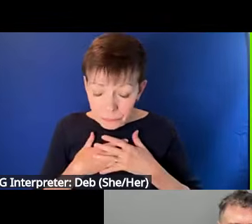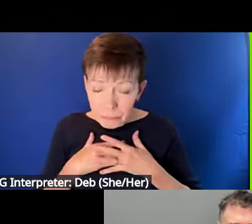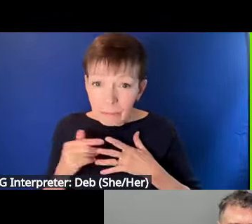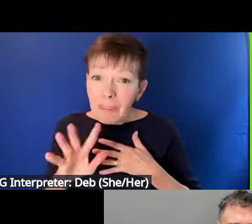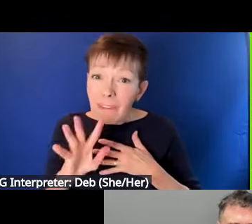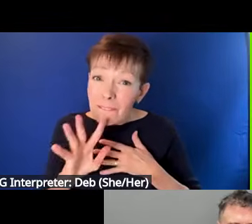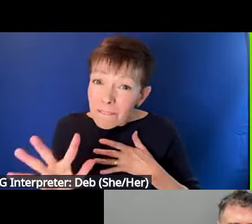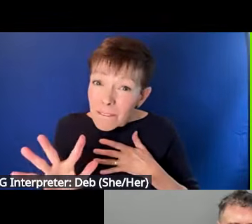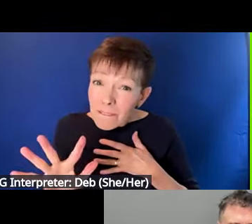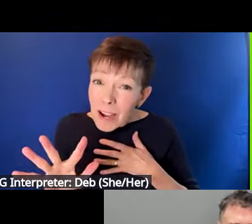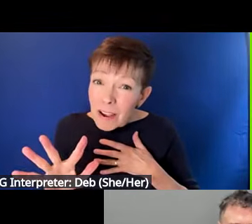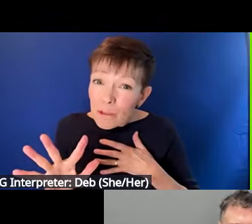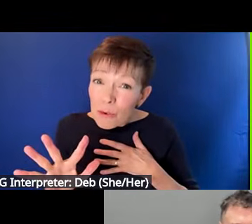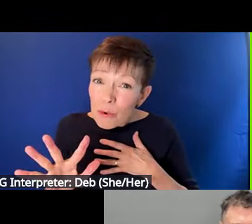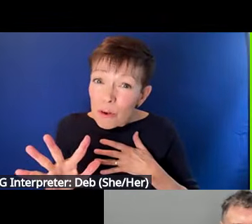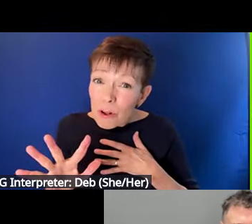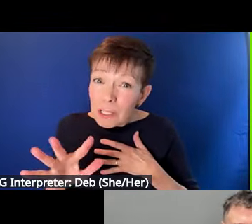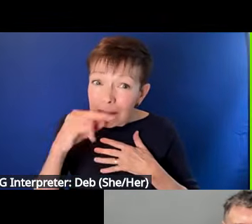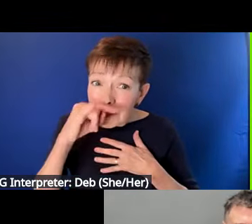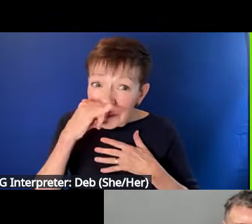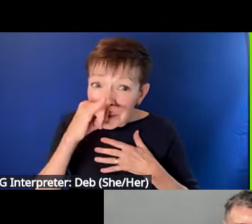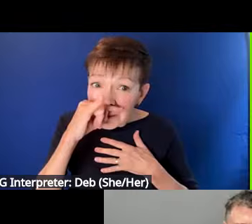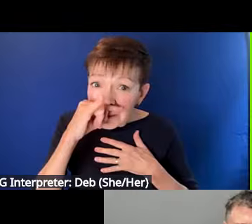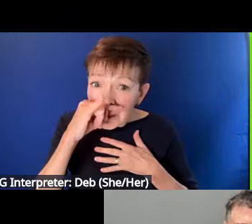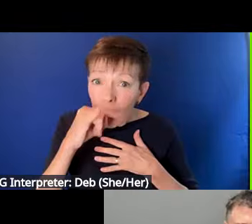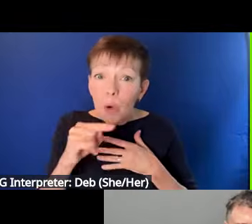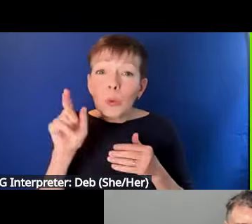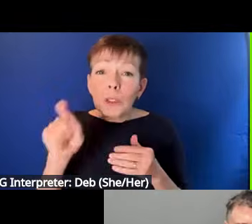was asked to make peace with being ignored